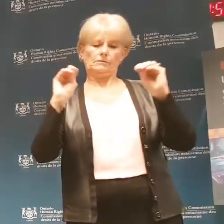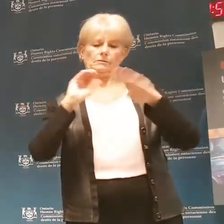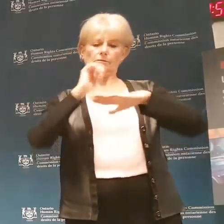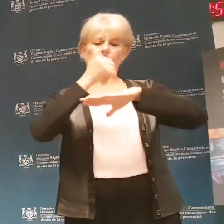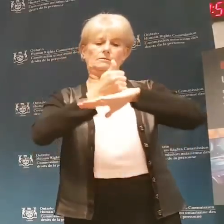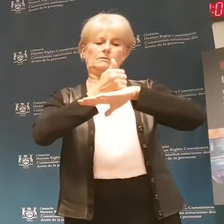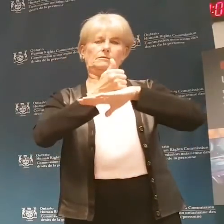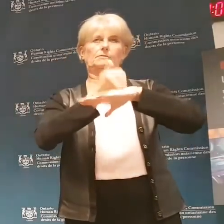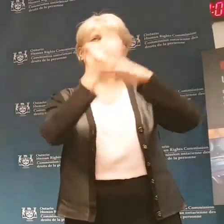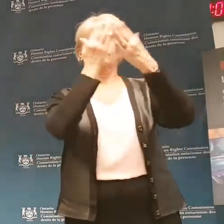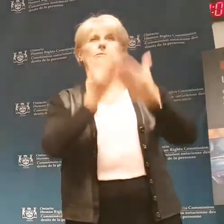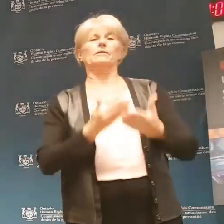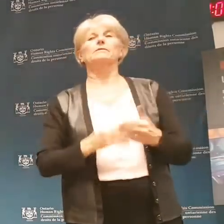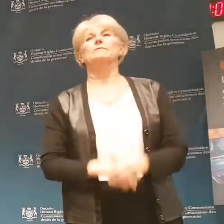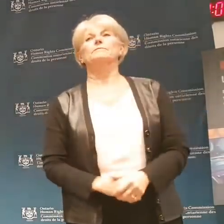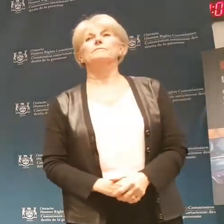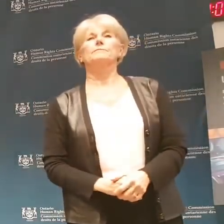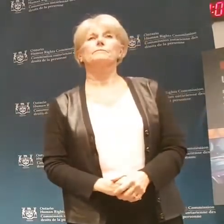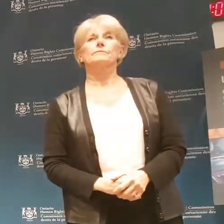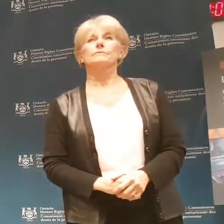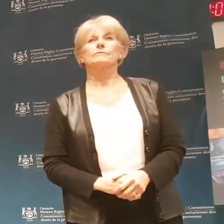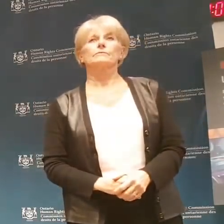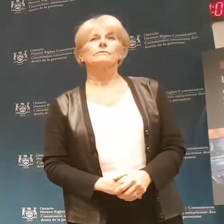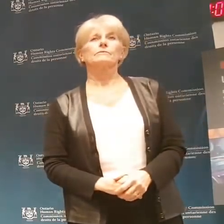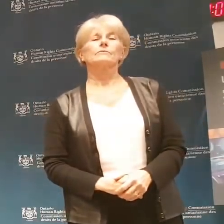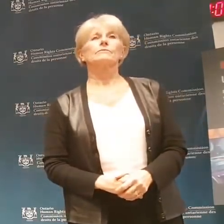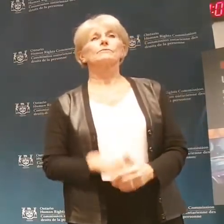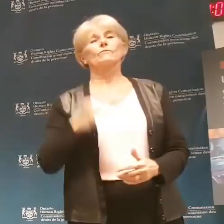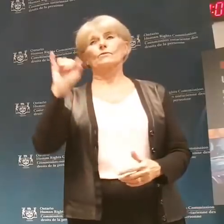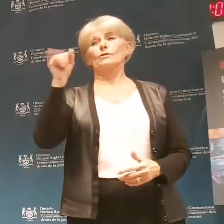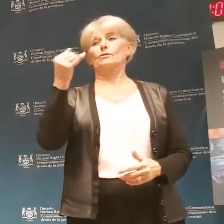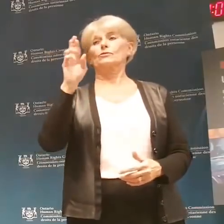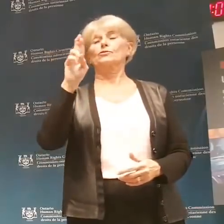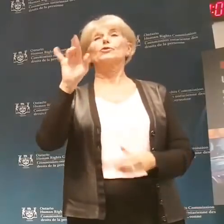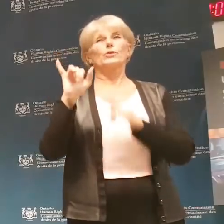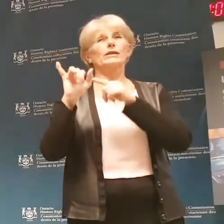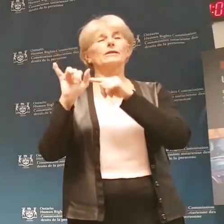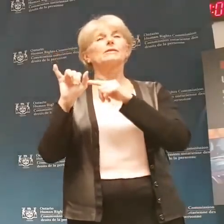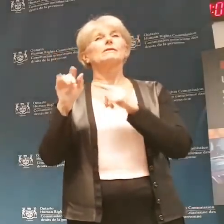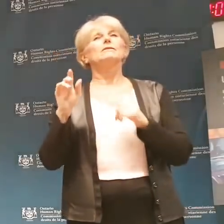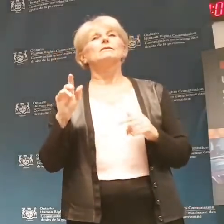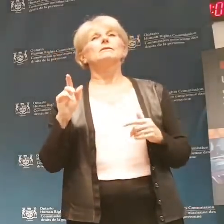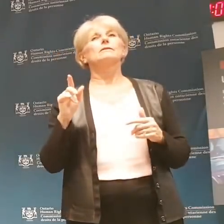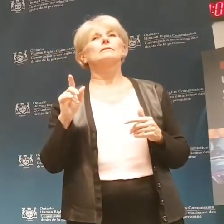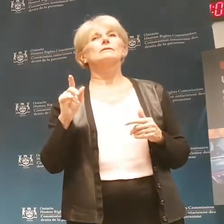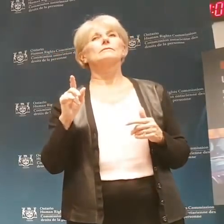implemented. So, and the coroner's jury